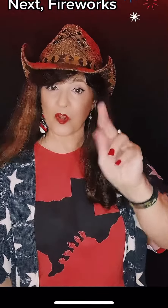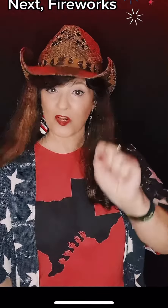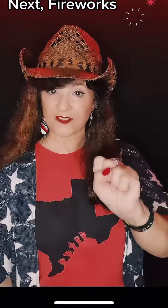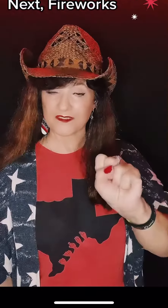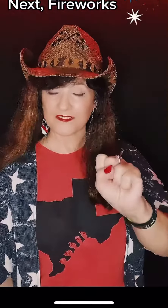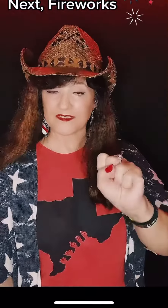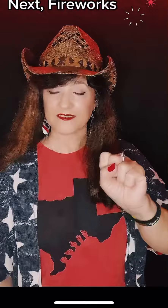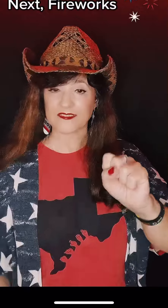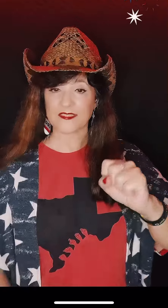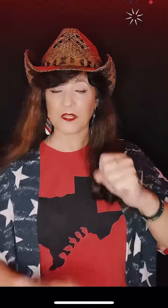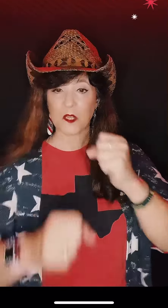Thank you.